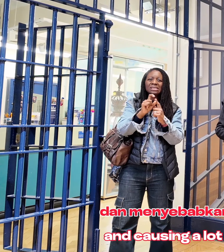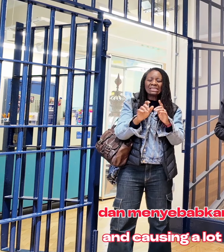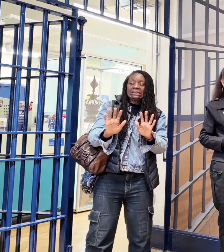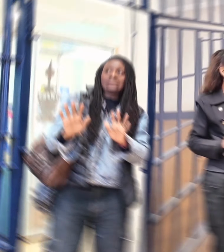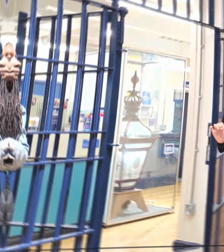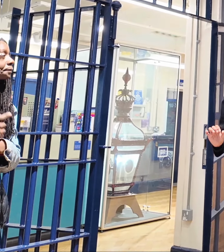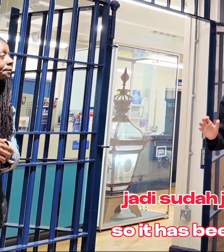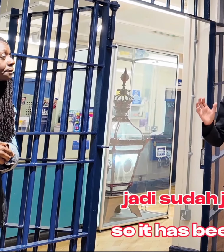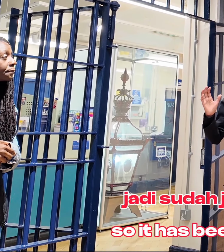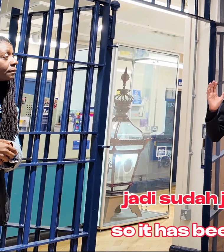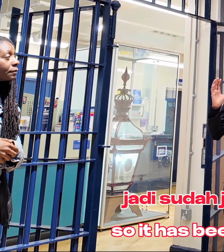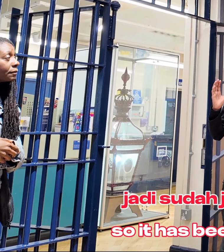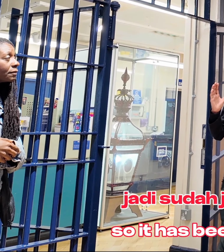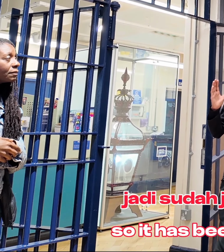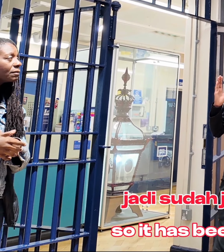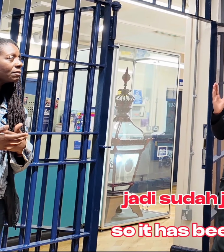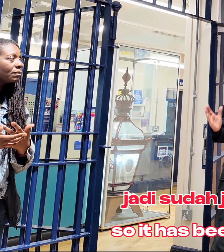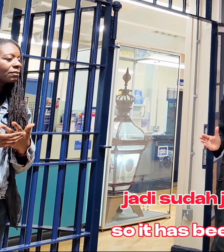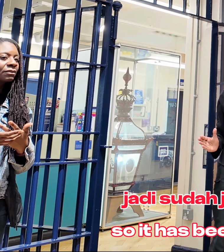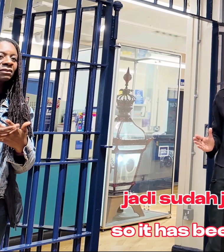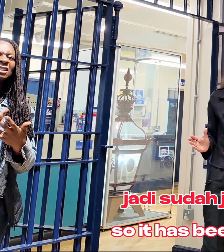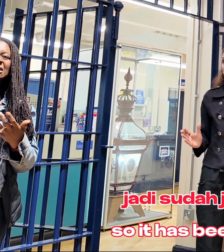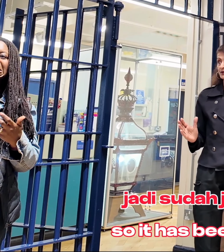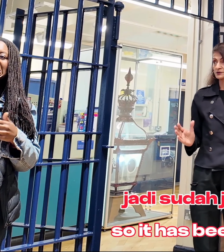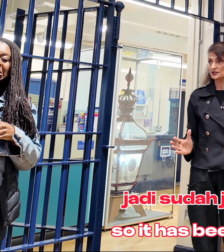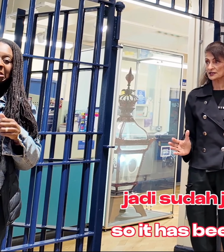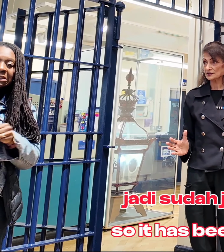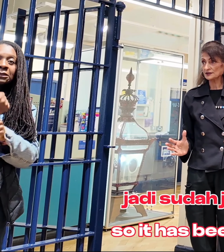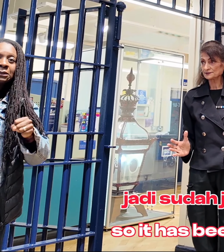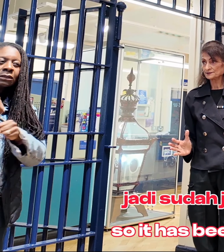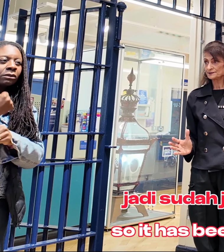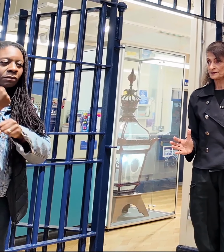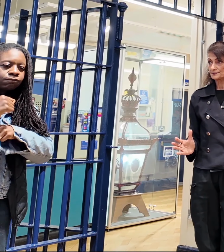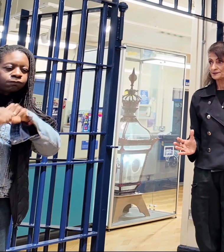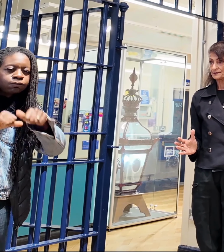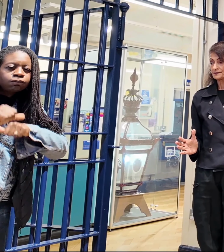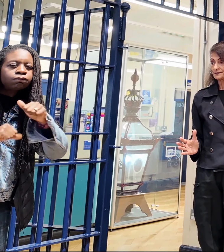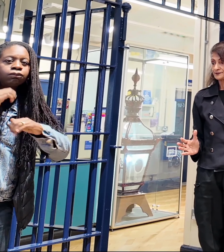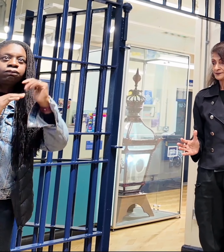communities. So it has been an operational building